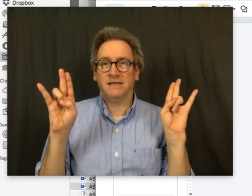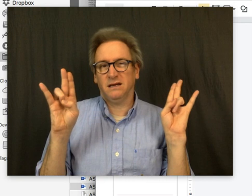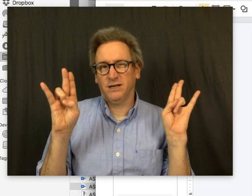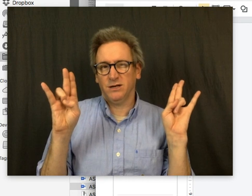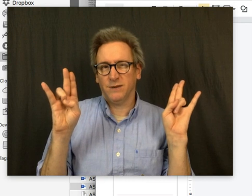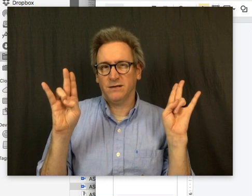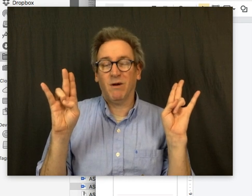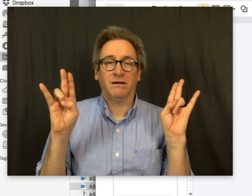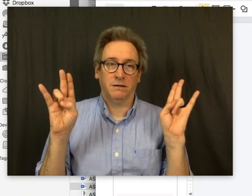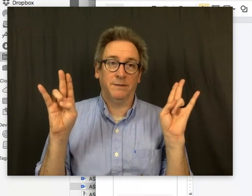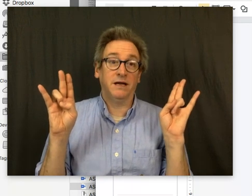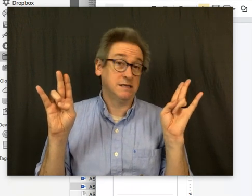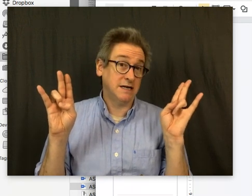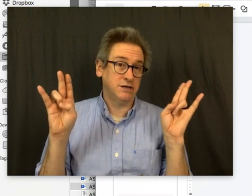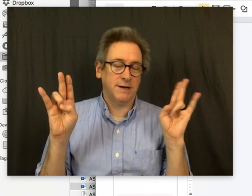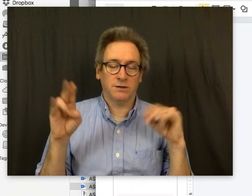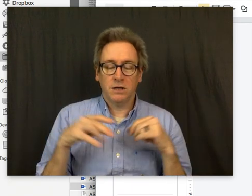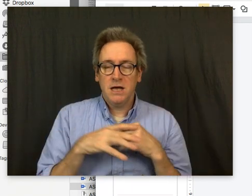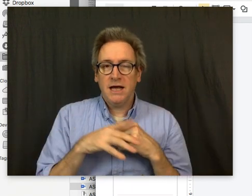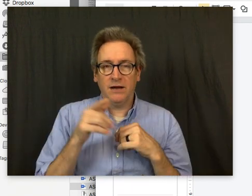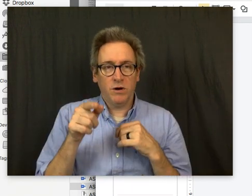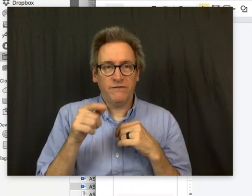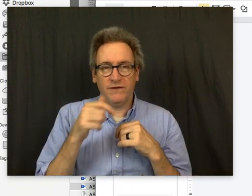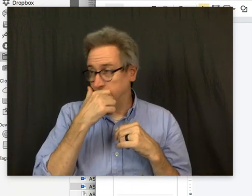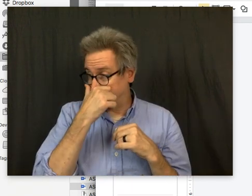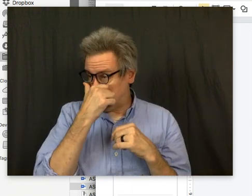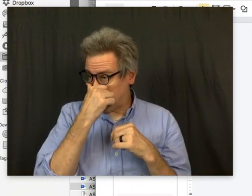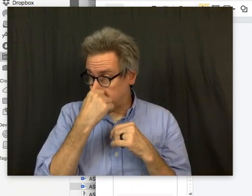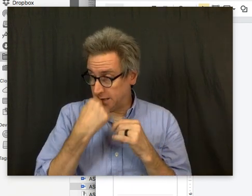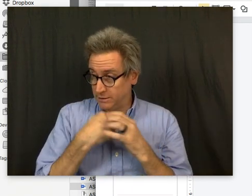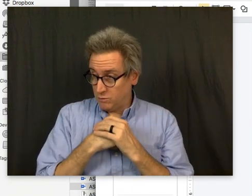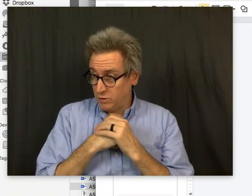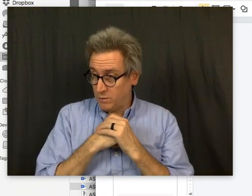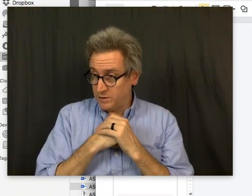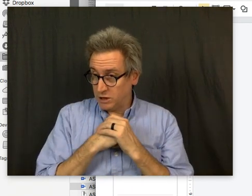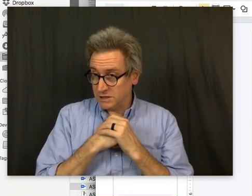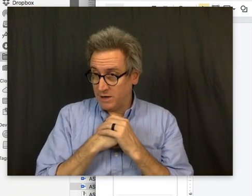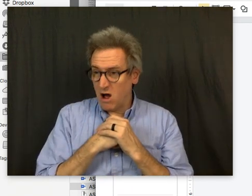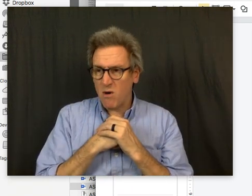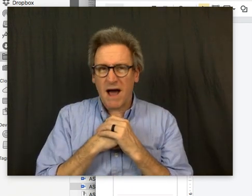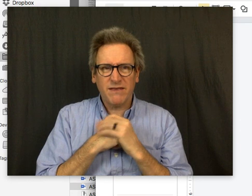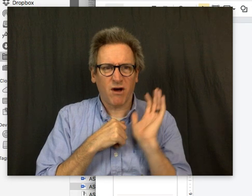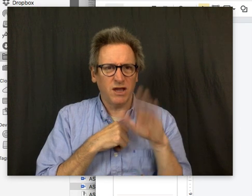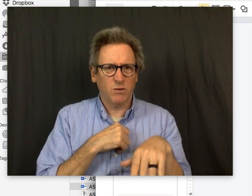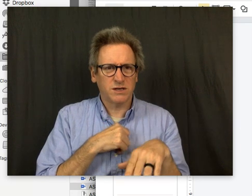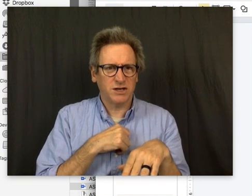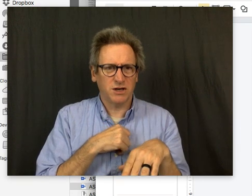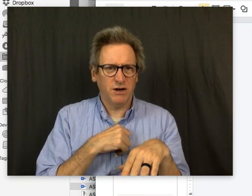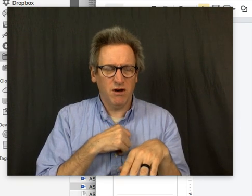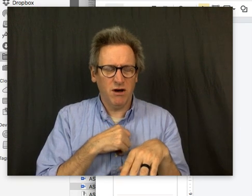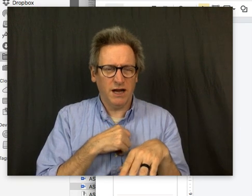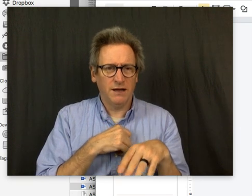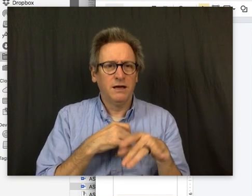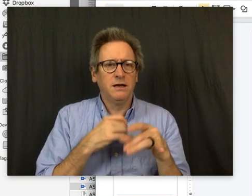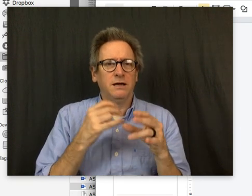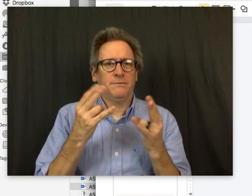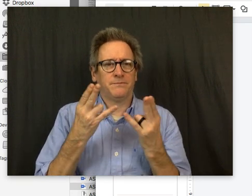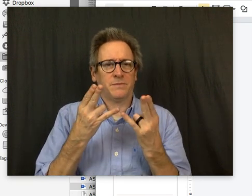it's a little bit judgmental. Well, a little bit. It's a lot judgmental. In one of the videos, the one woman talks about, oh, I thought you were such a